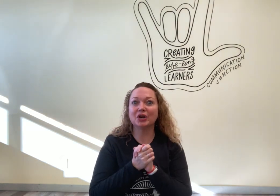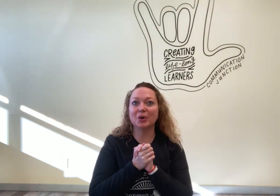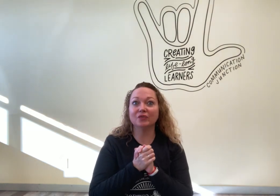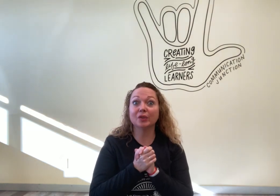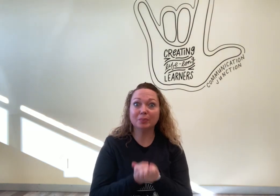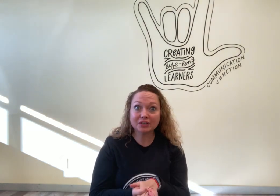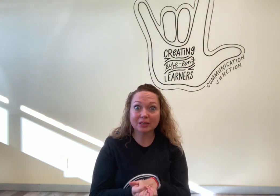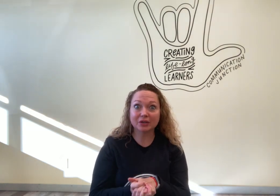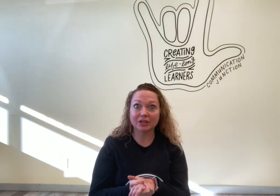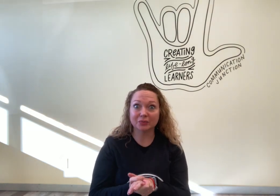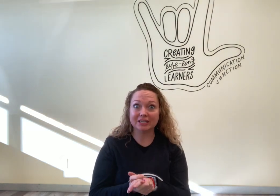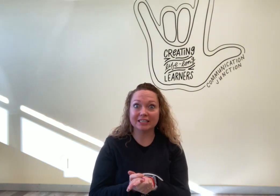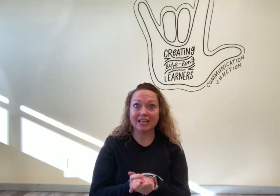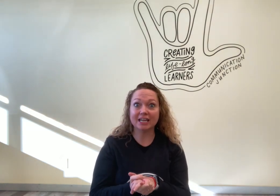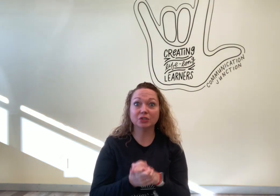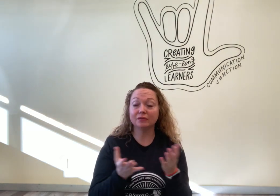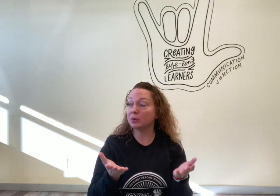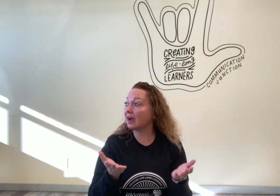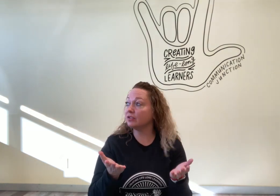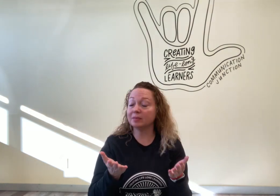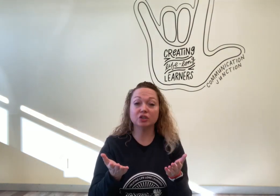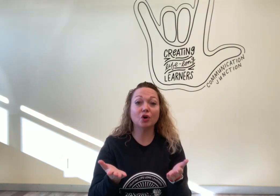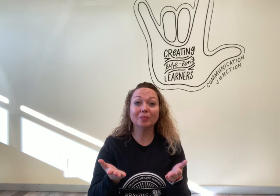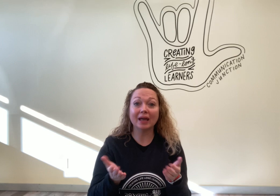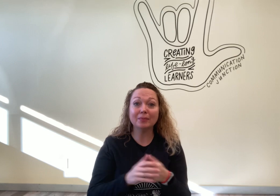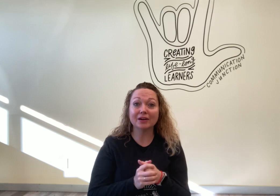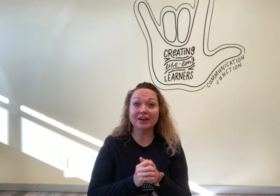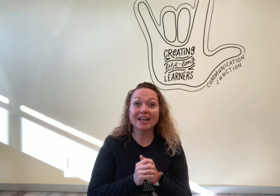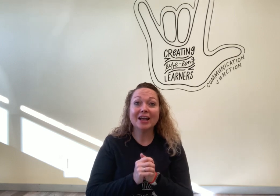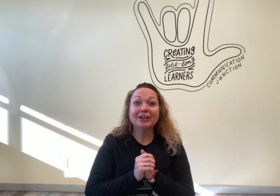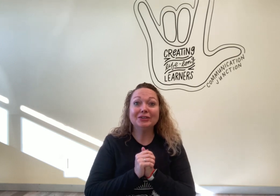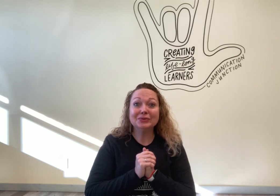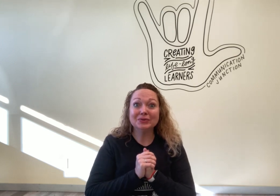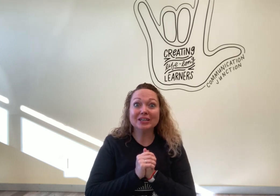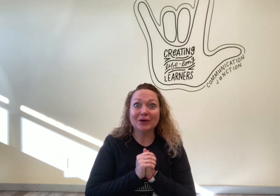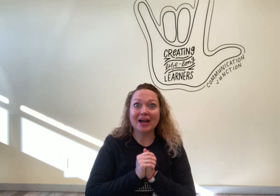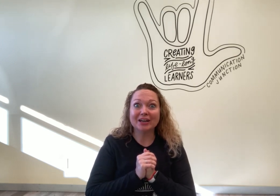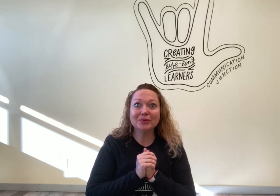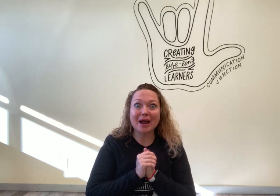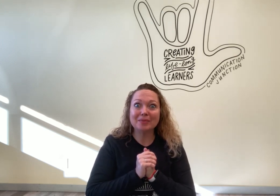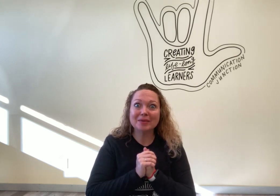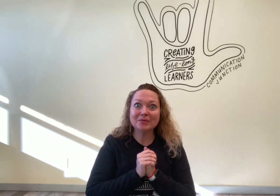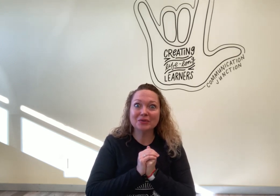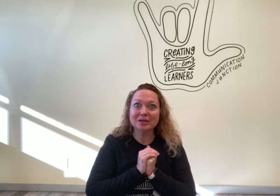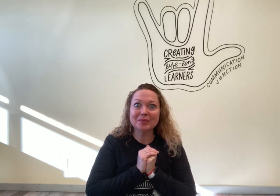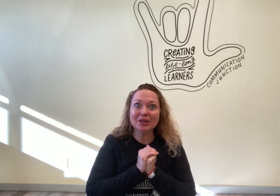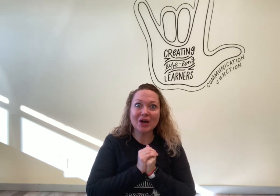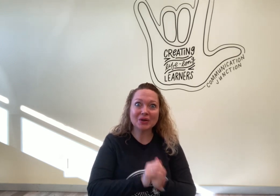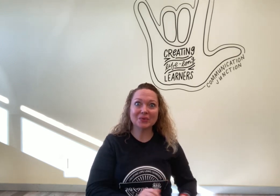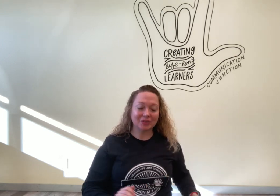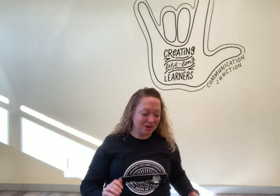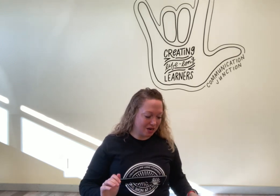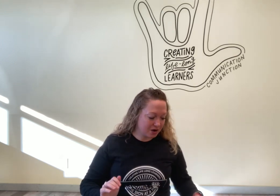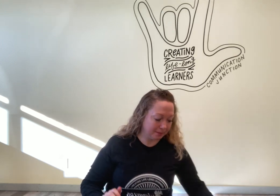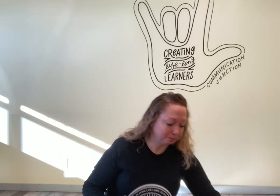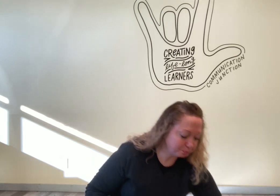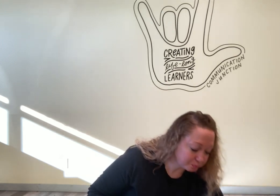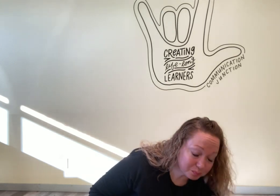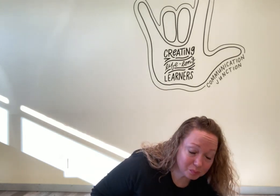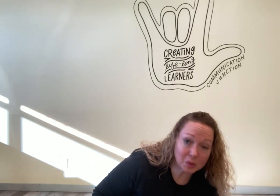over the books that we're going to read today. So if you have them in your home library, you can go ahead and grab them and read them along with me. Okay. We have